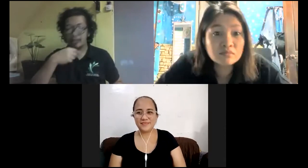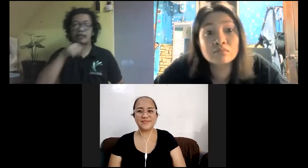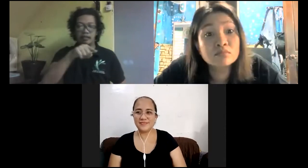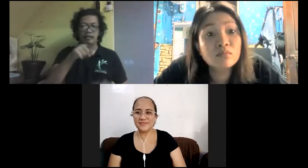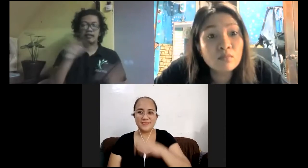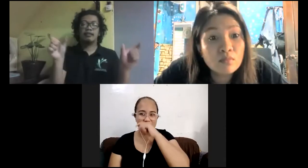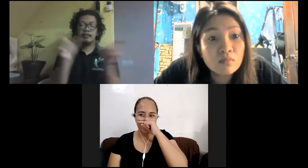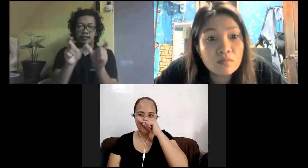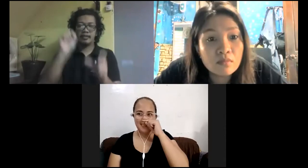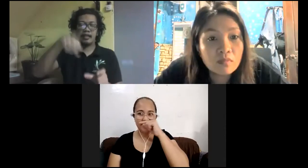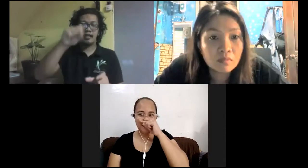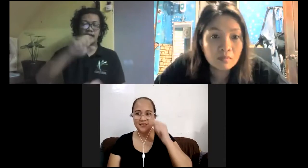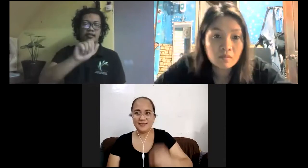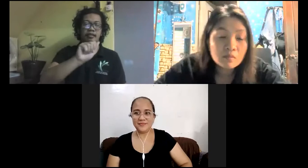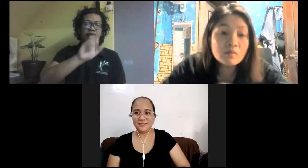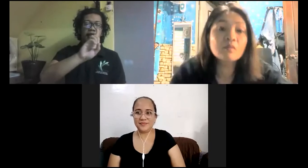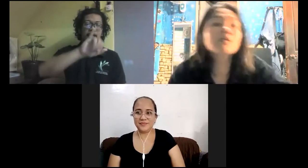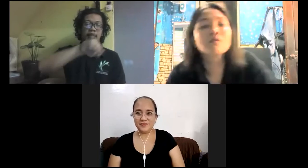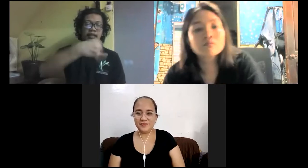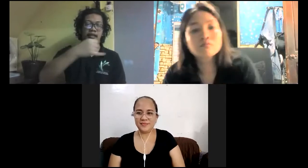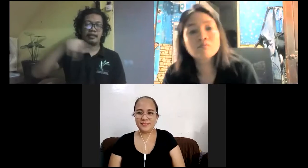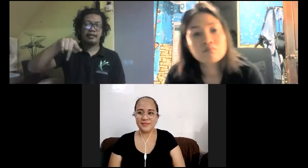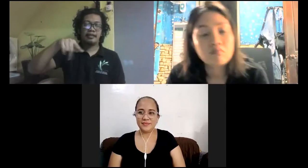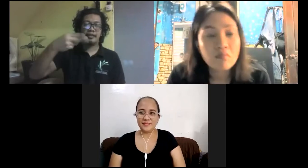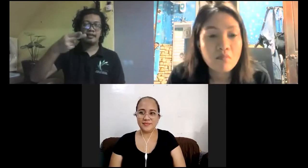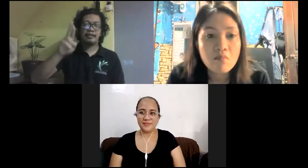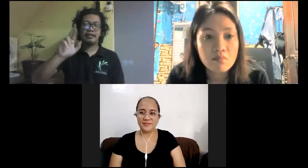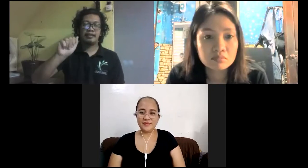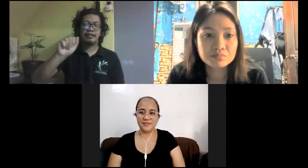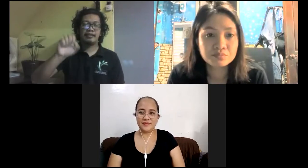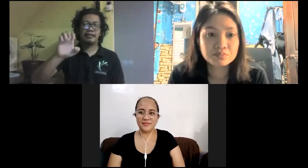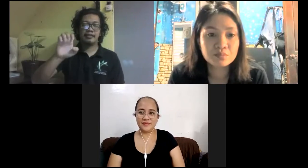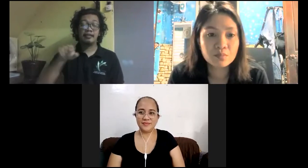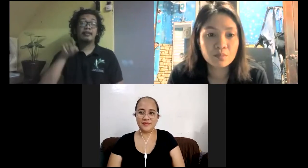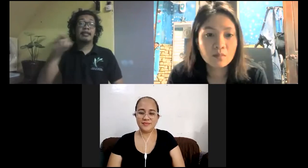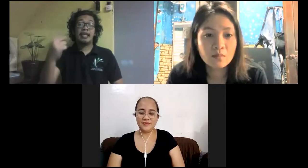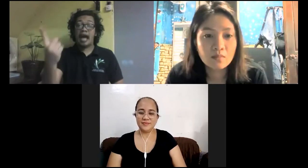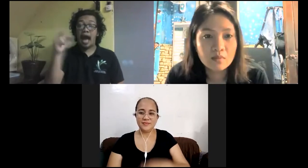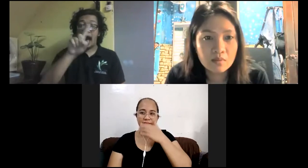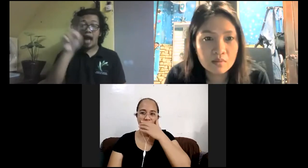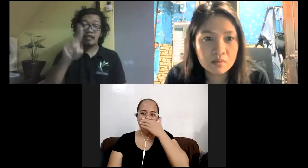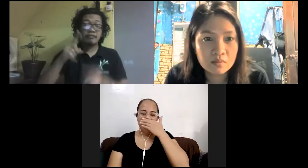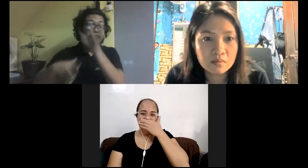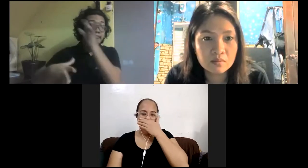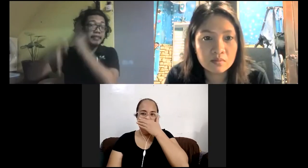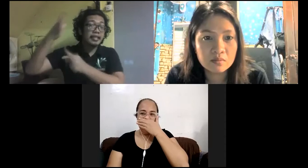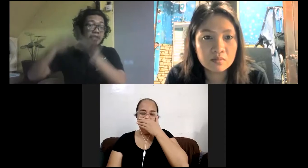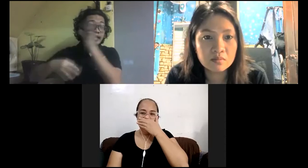So very beautiful. And then because it's two or more, it's a phrase, an adjective phrase.